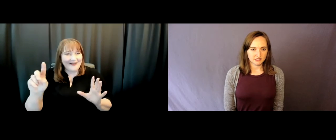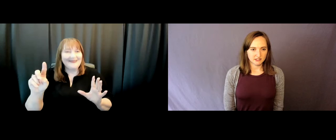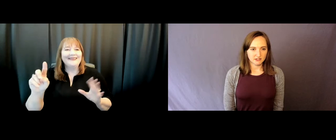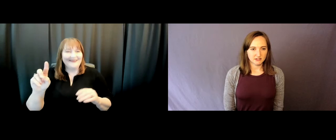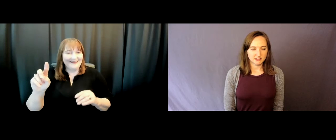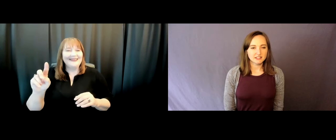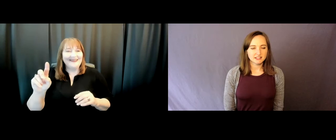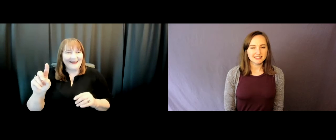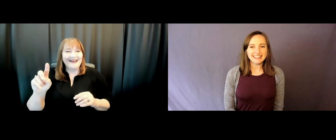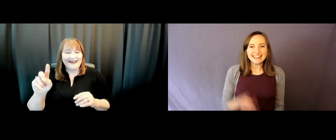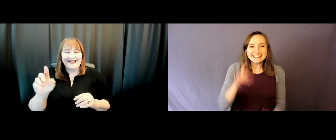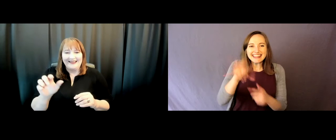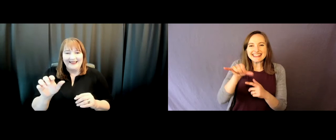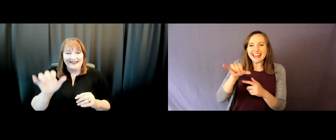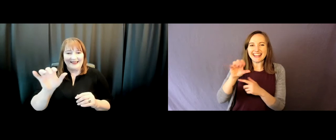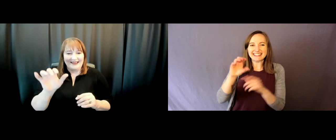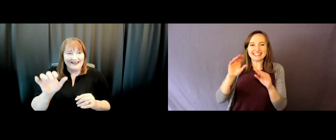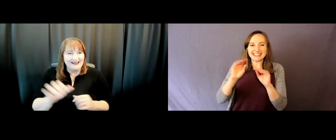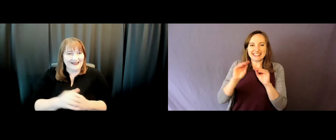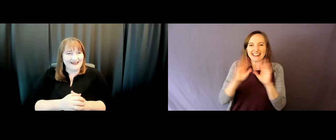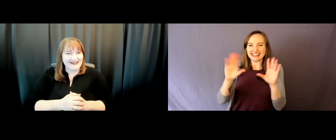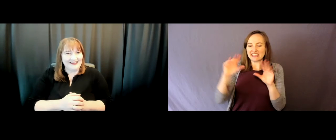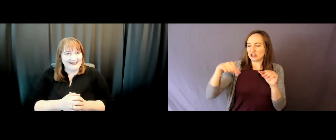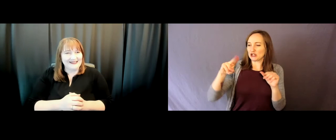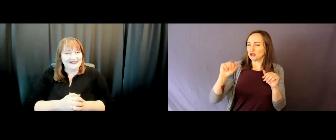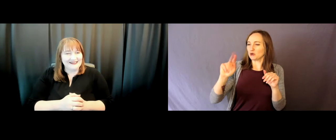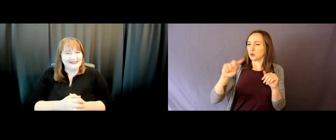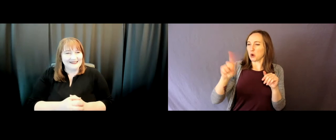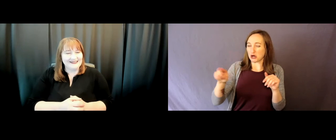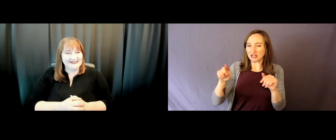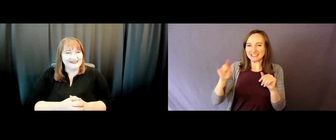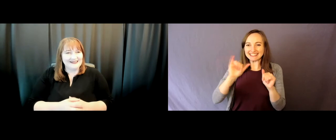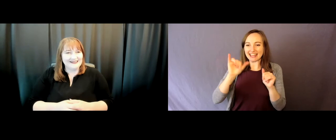so it's that unconditional love factor. Okay. A clear quartz